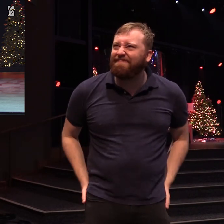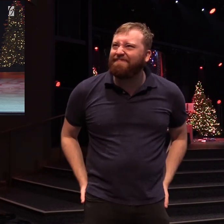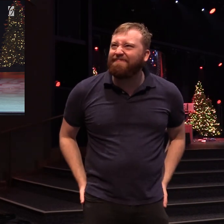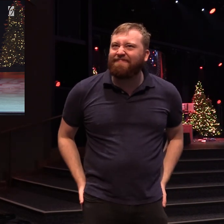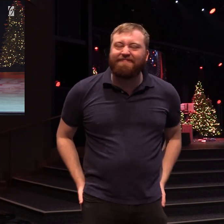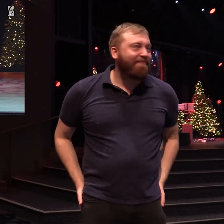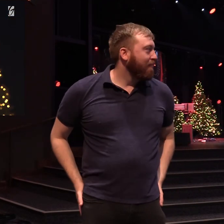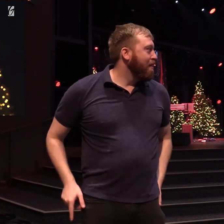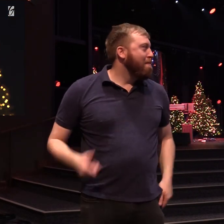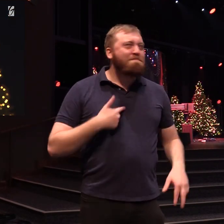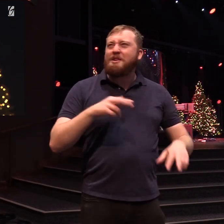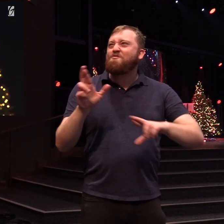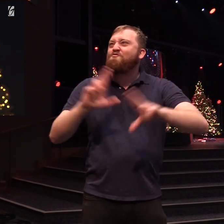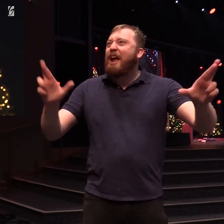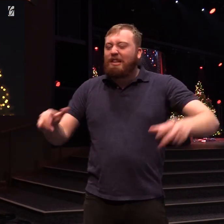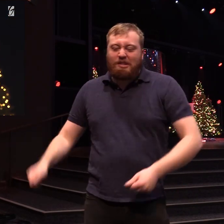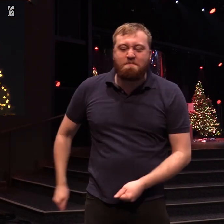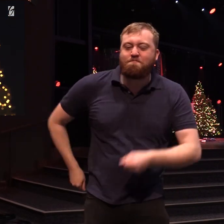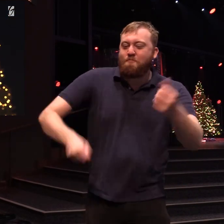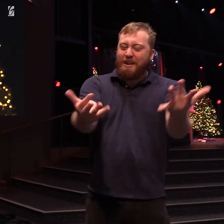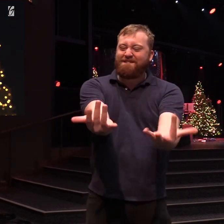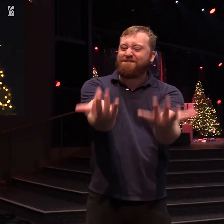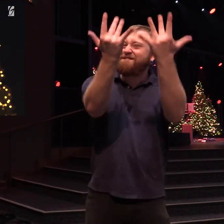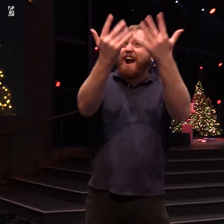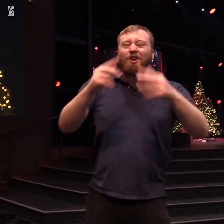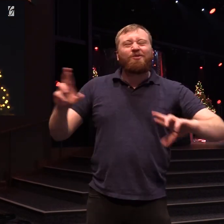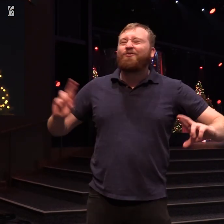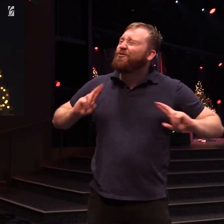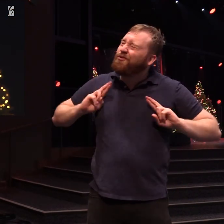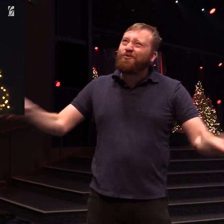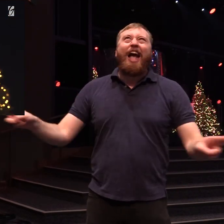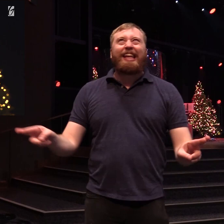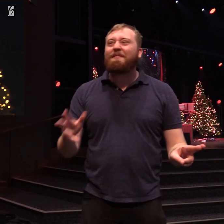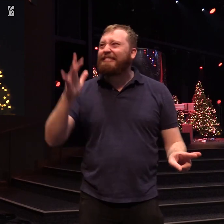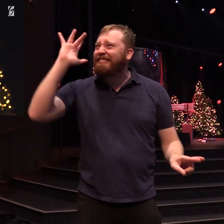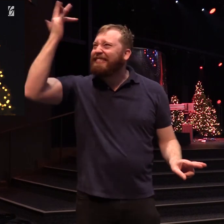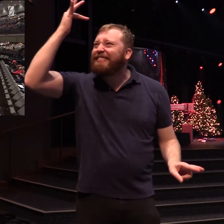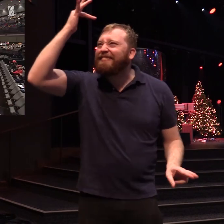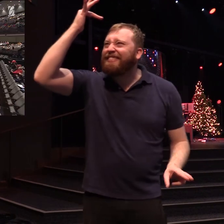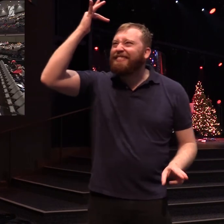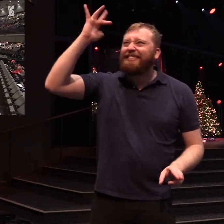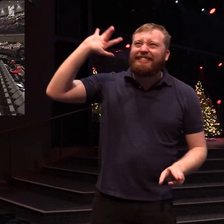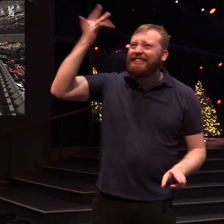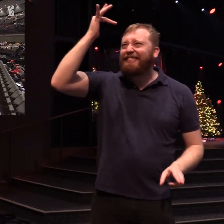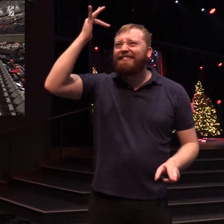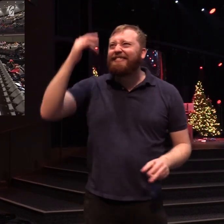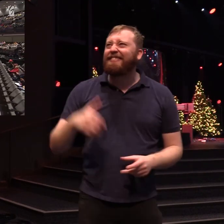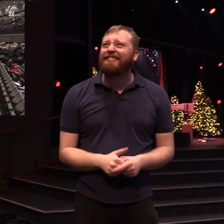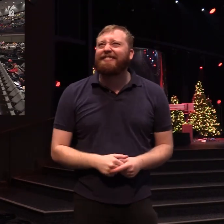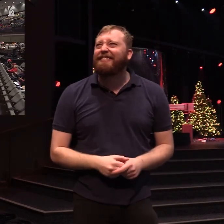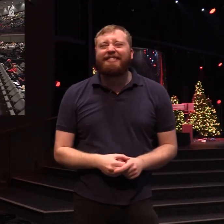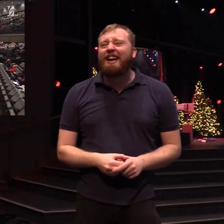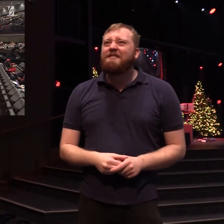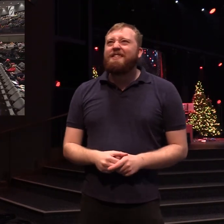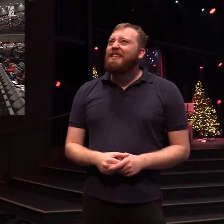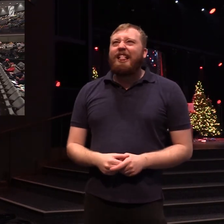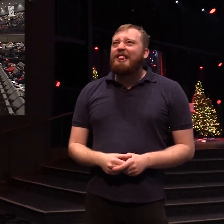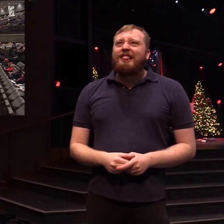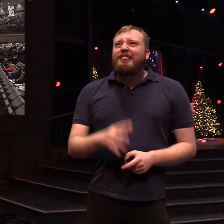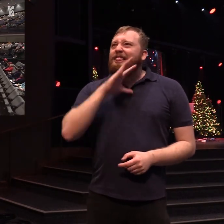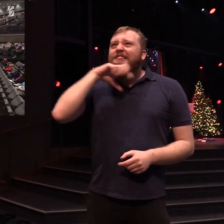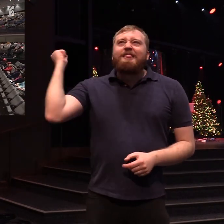I'm ready to burn them. I'm ready to burn them. I'm so tired of them. I'm so tired of